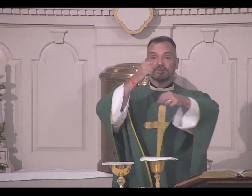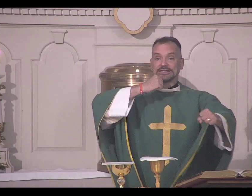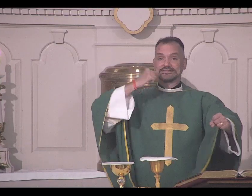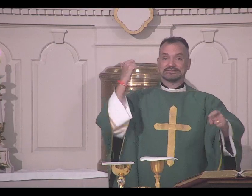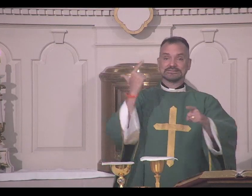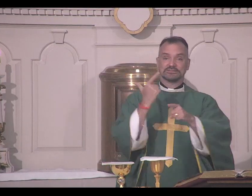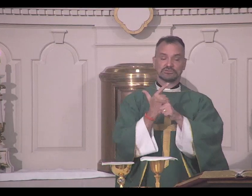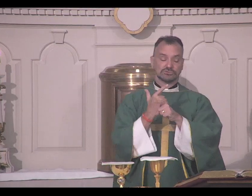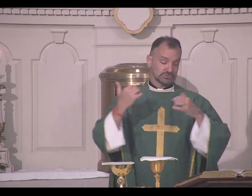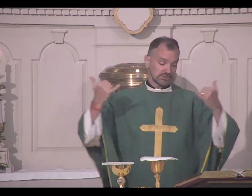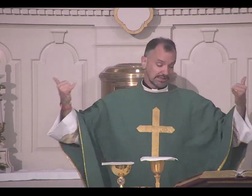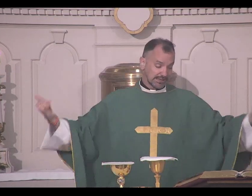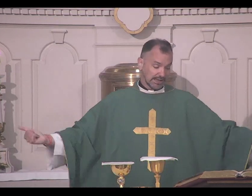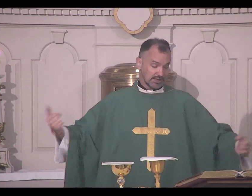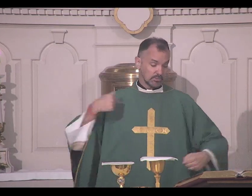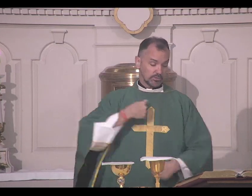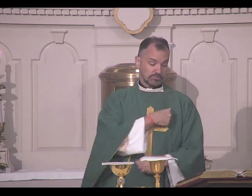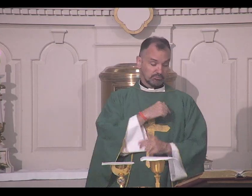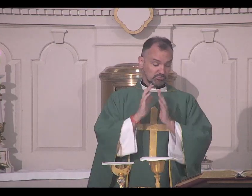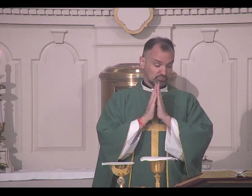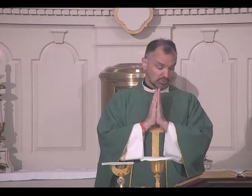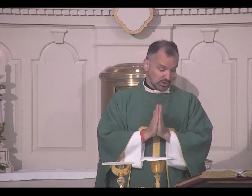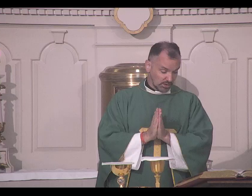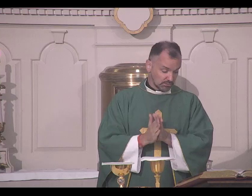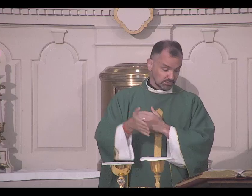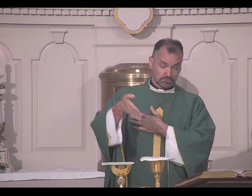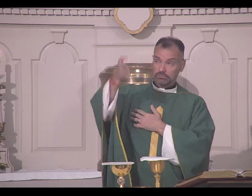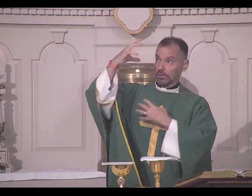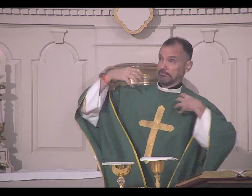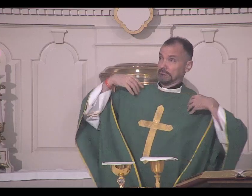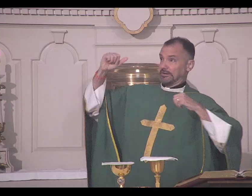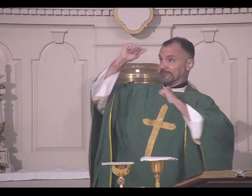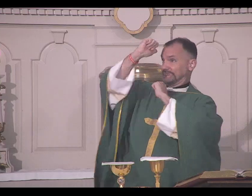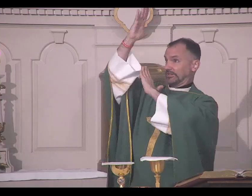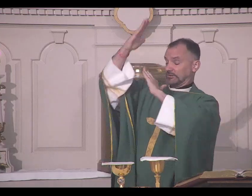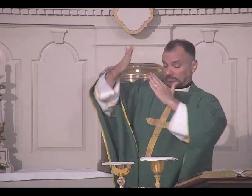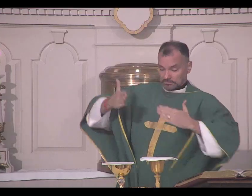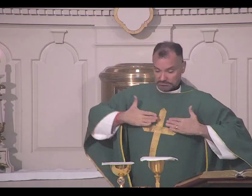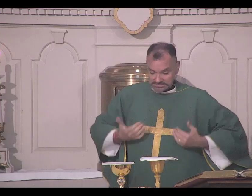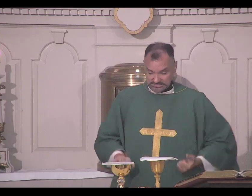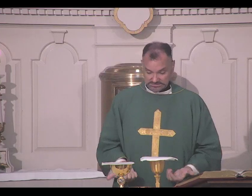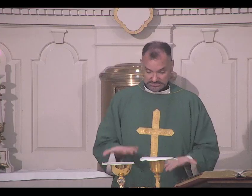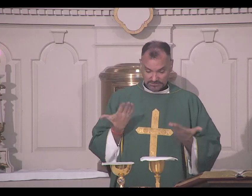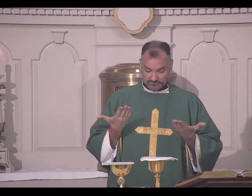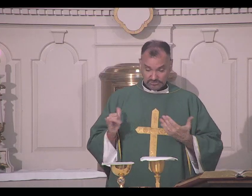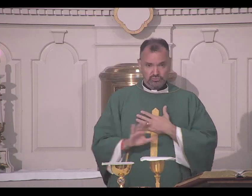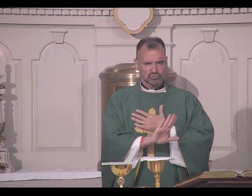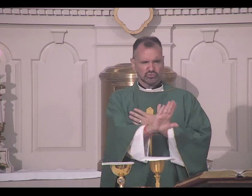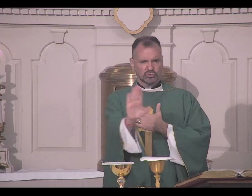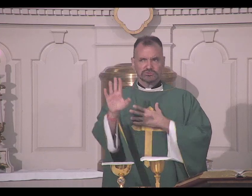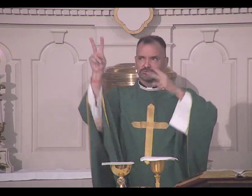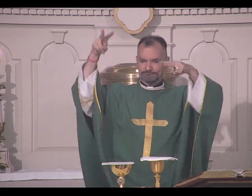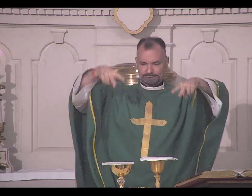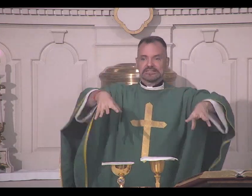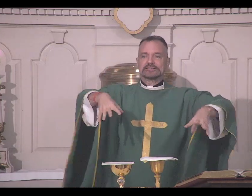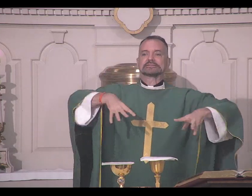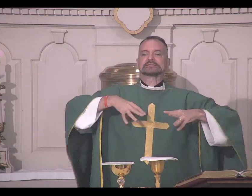Pray, brothers and sisters, that my sacrifice and yours may be found acceptable to God, the Almighty